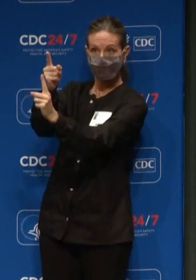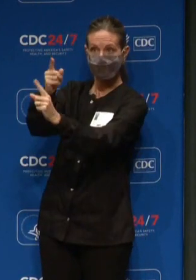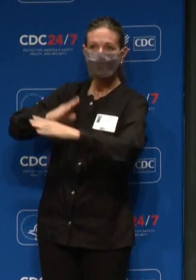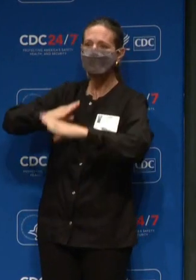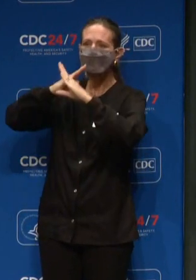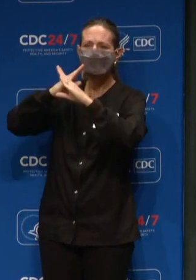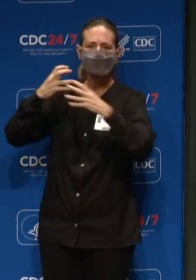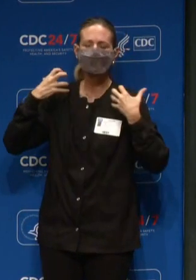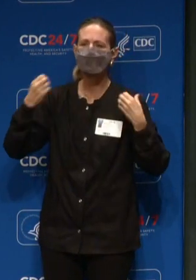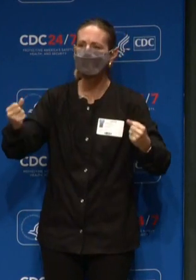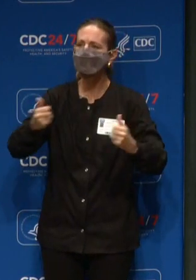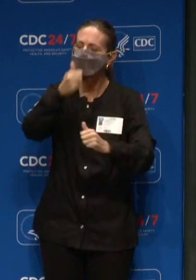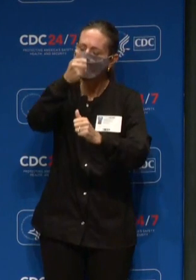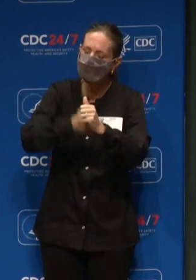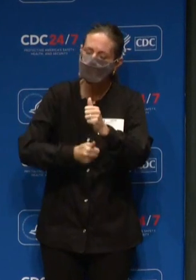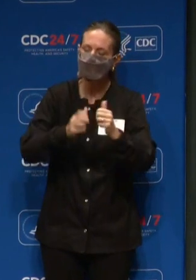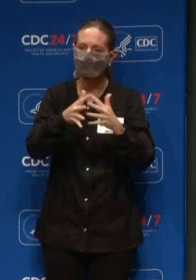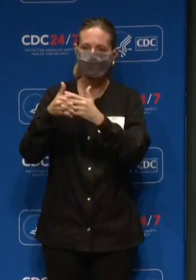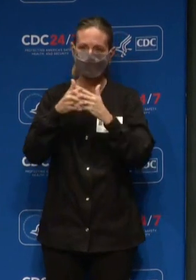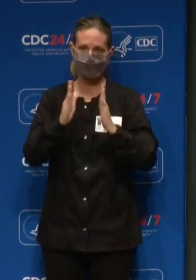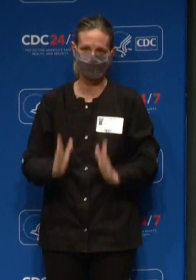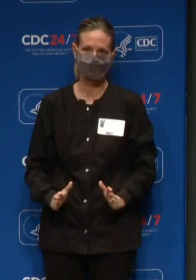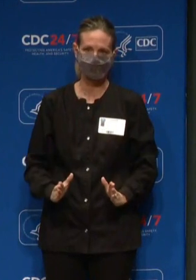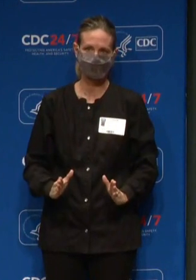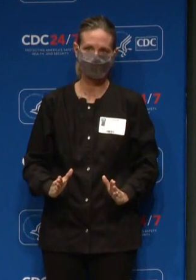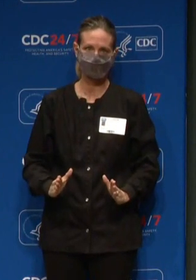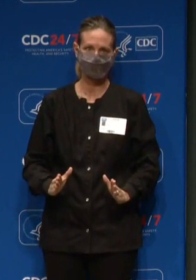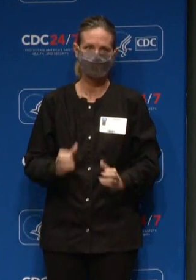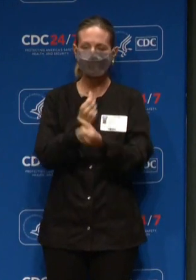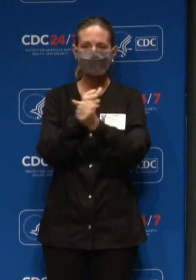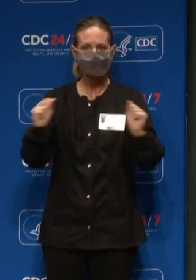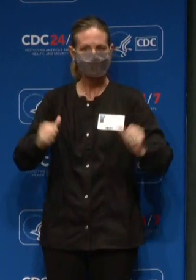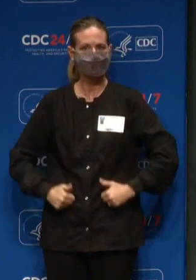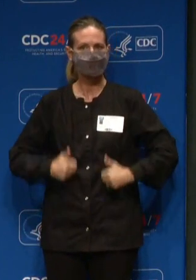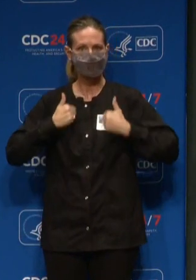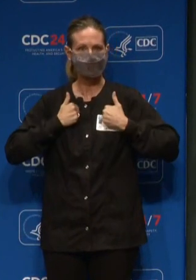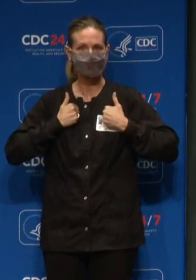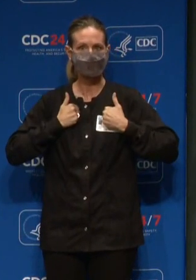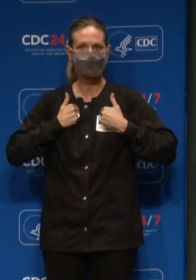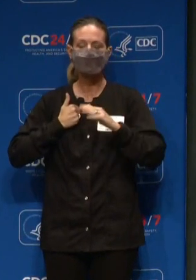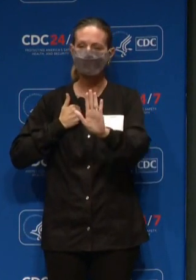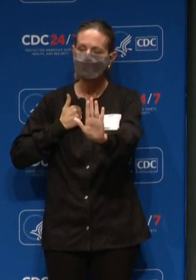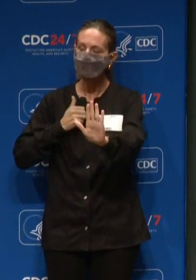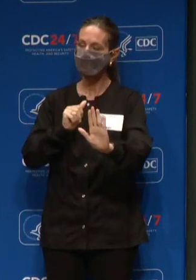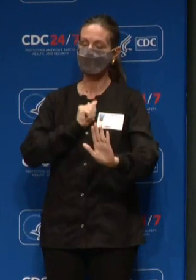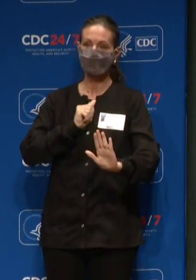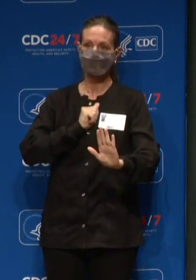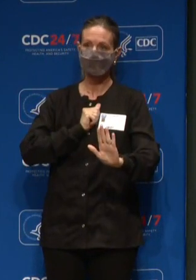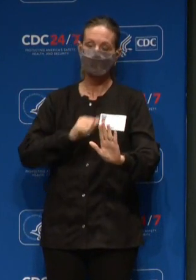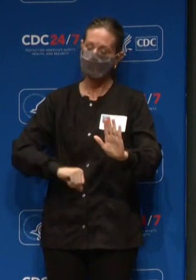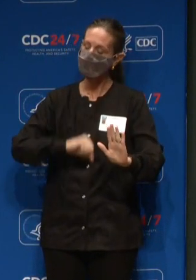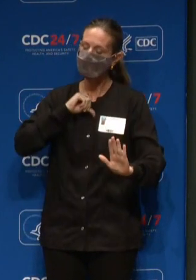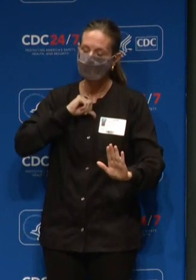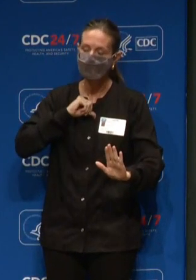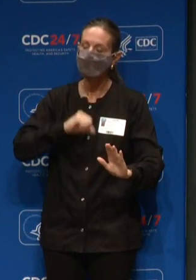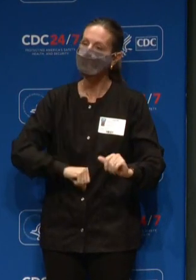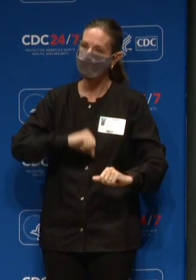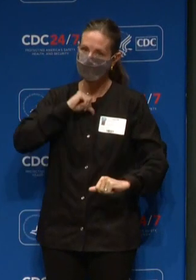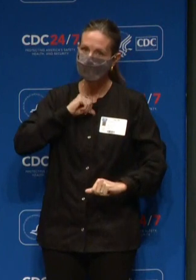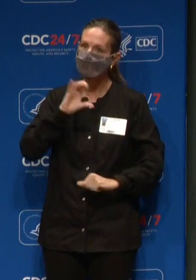of every American and save lives. Personally, I'm incredibly proud of the men and women at